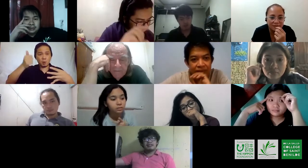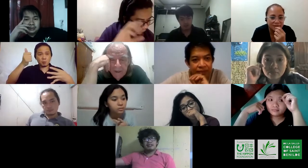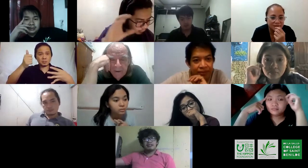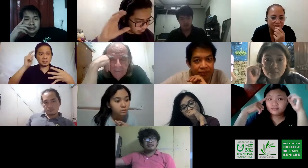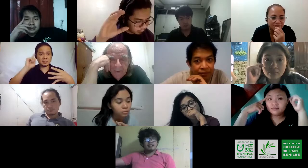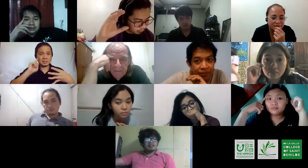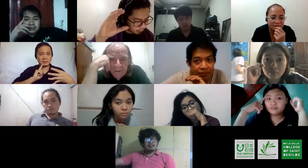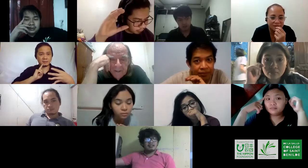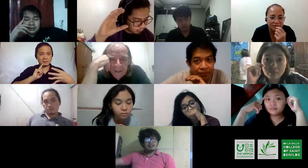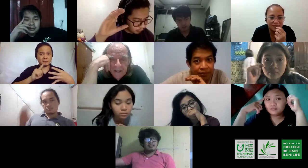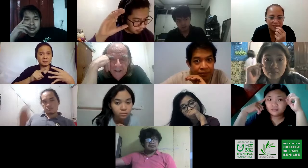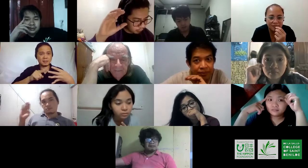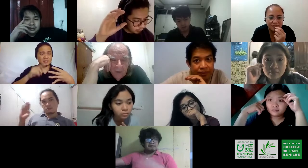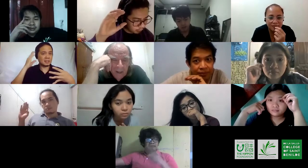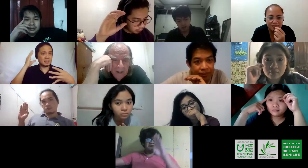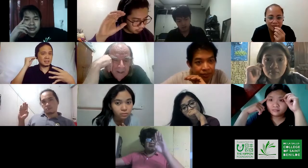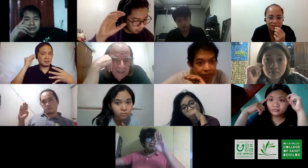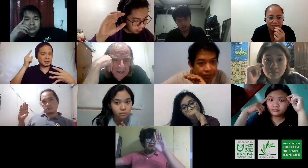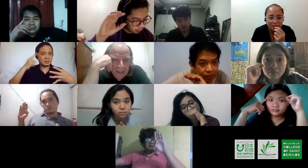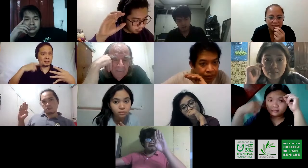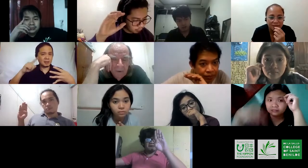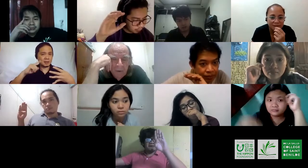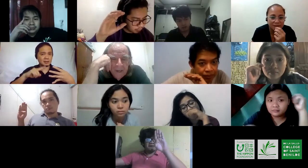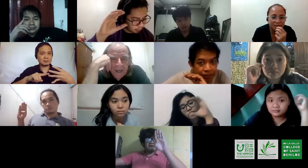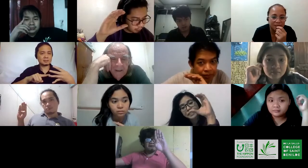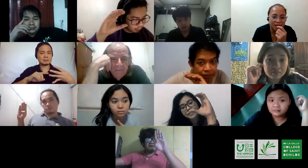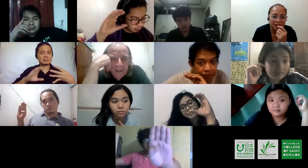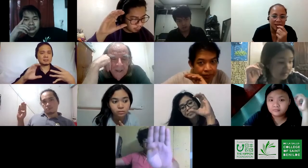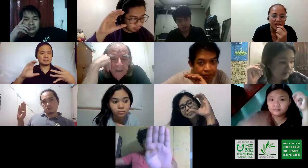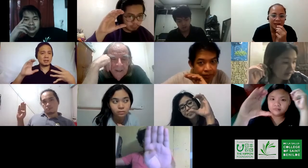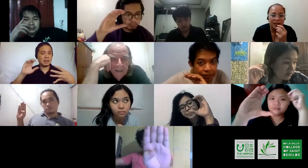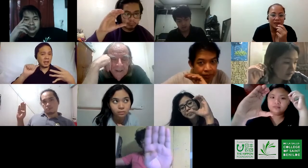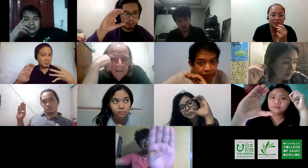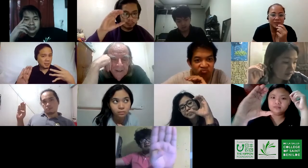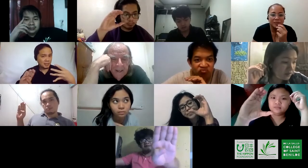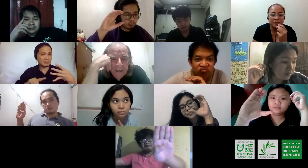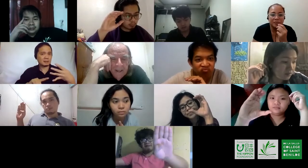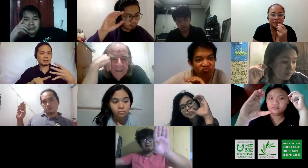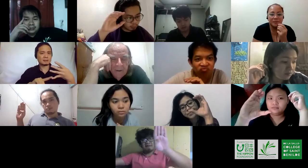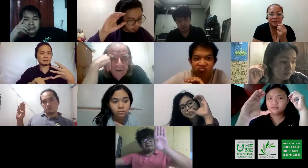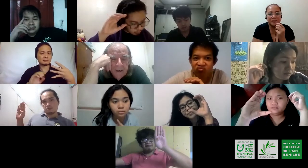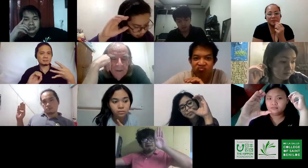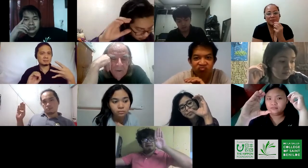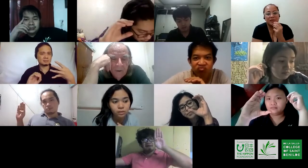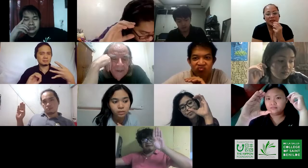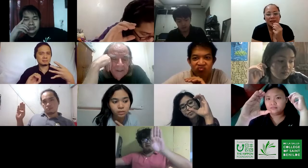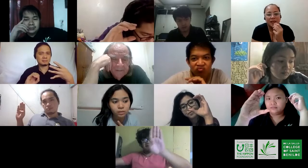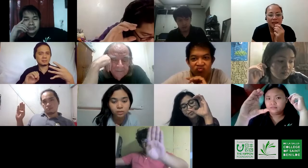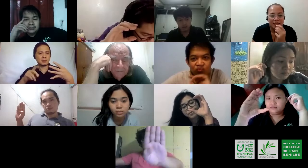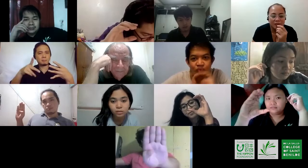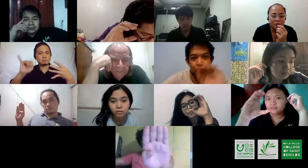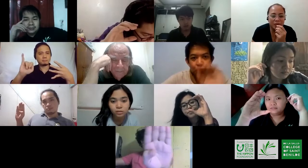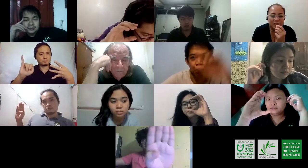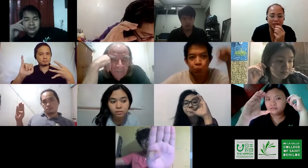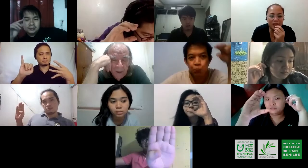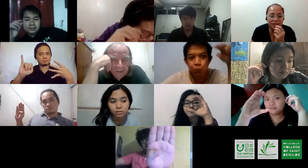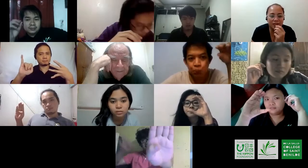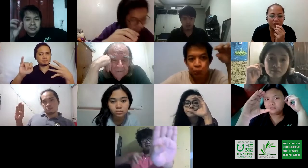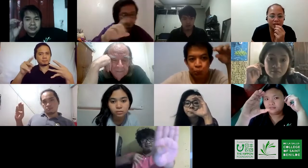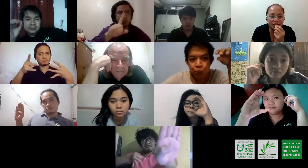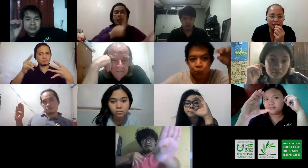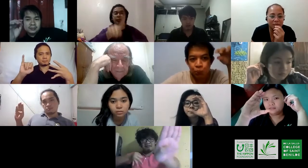Most of the hearing people sign. C. Both A and B. D. Neither A nor B. This